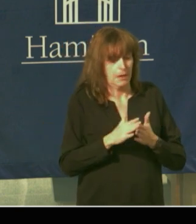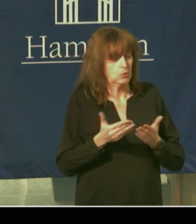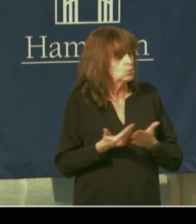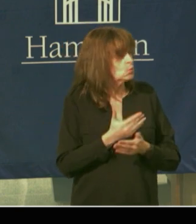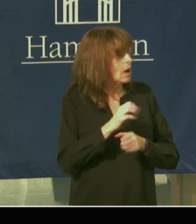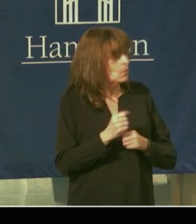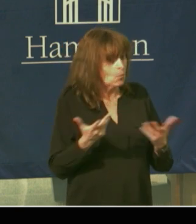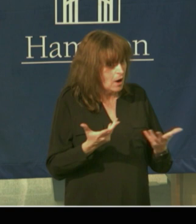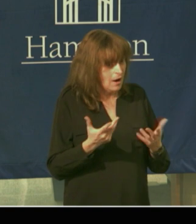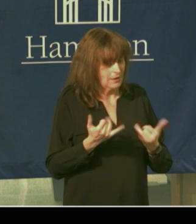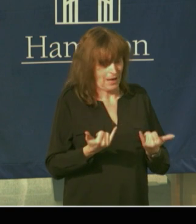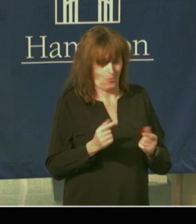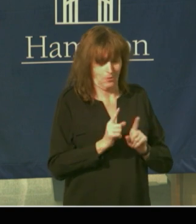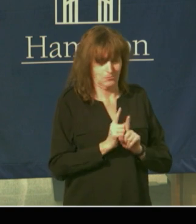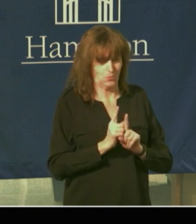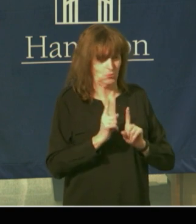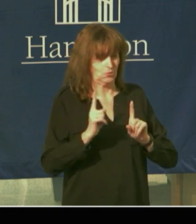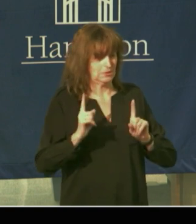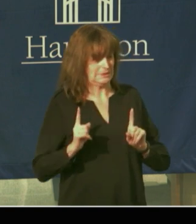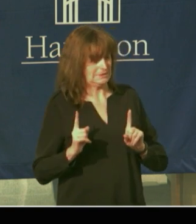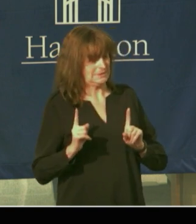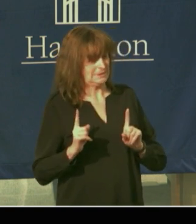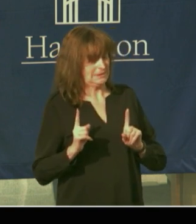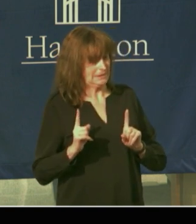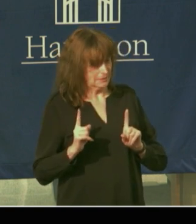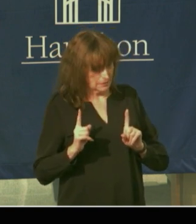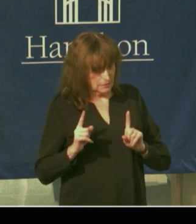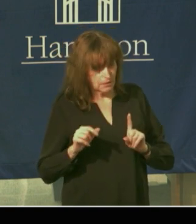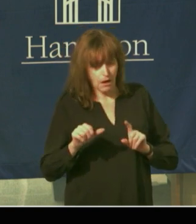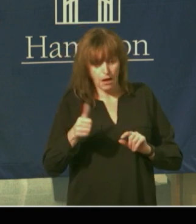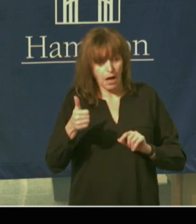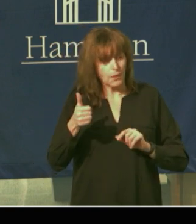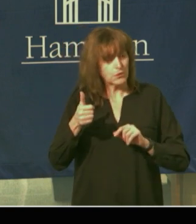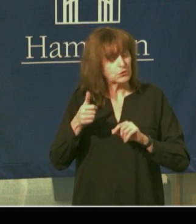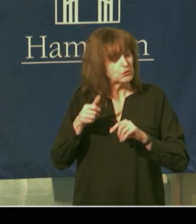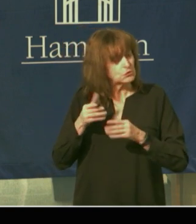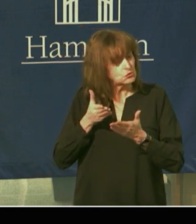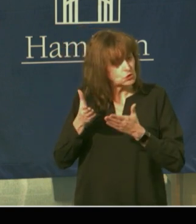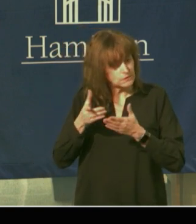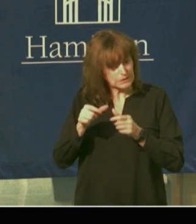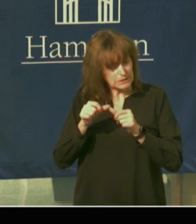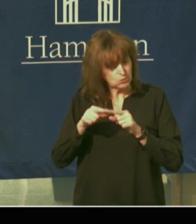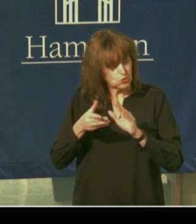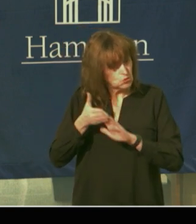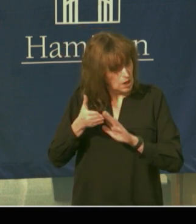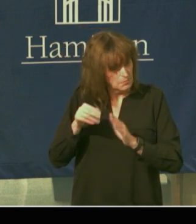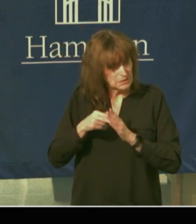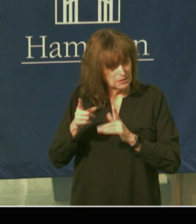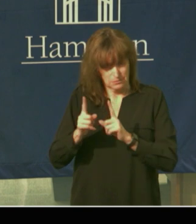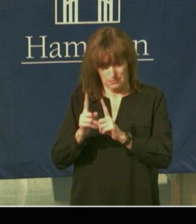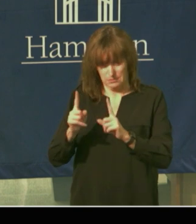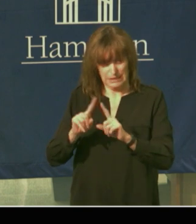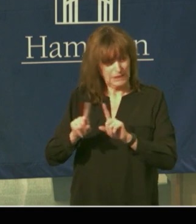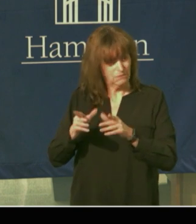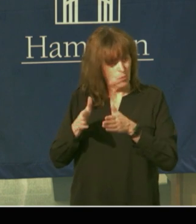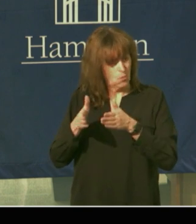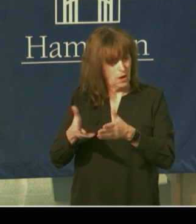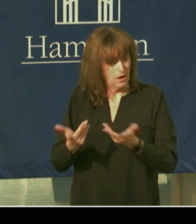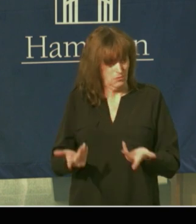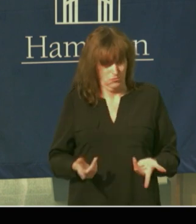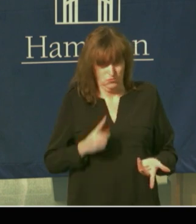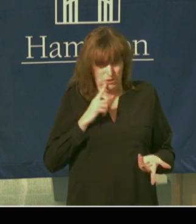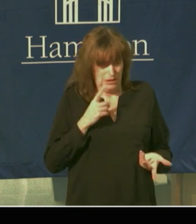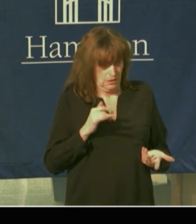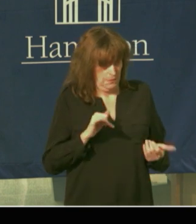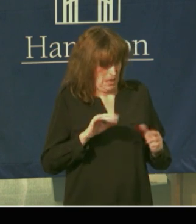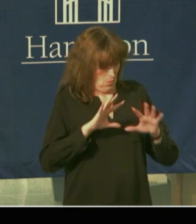are non-essential so that we can keep going, because this isn't going to be over in a day or two, or perhaps even a week or two. And those are things